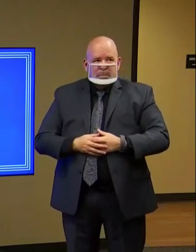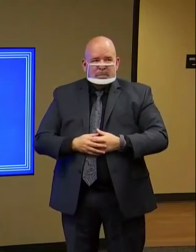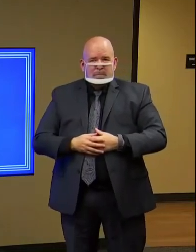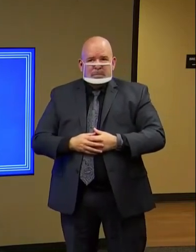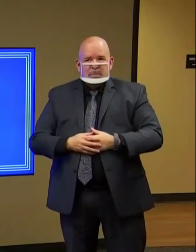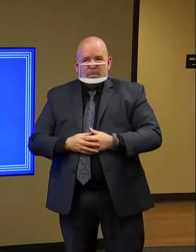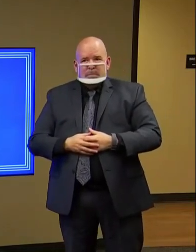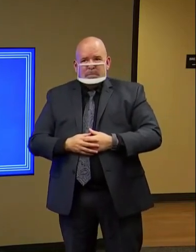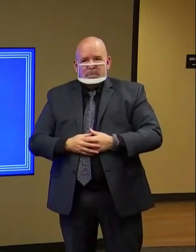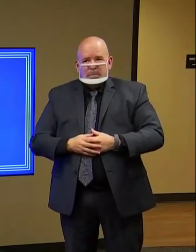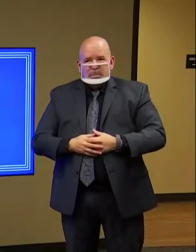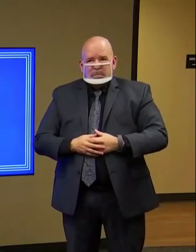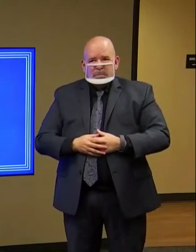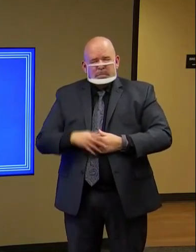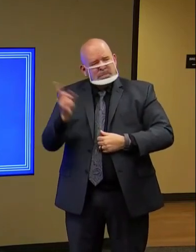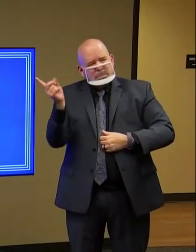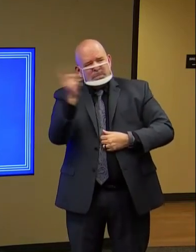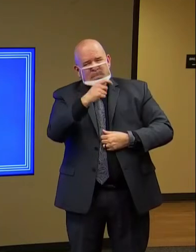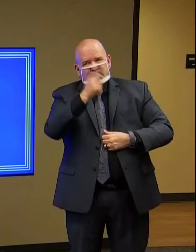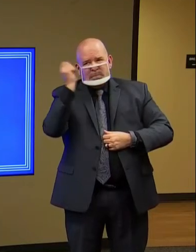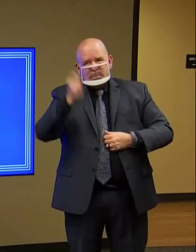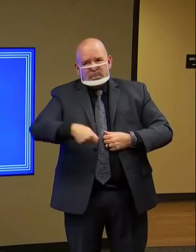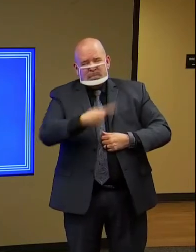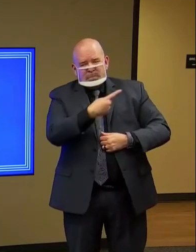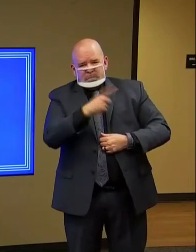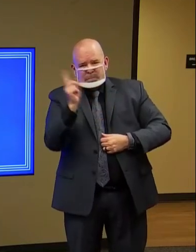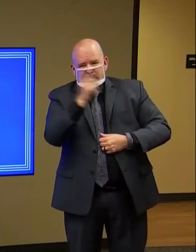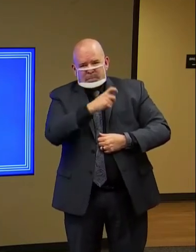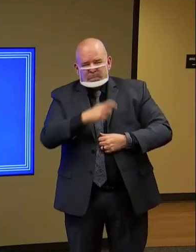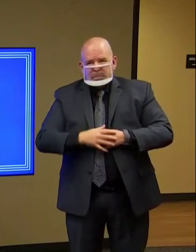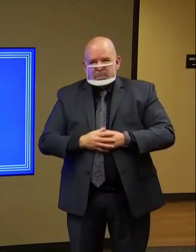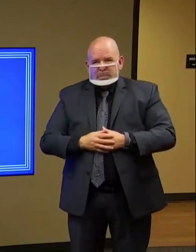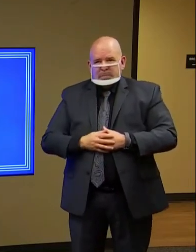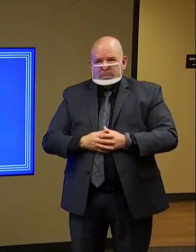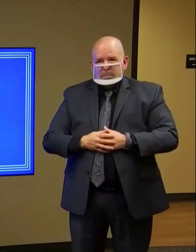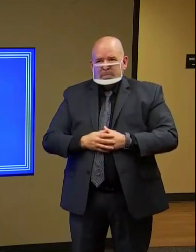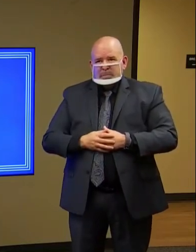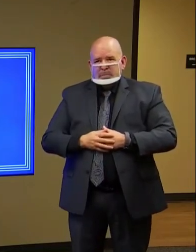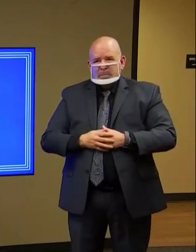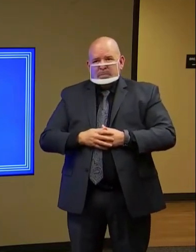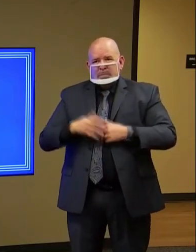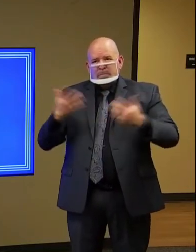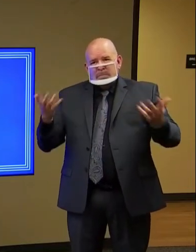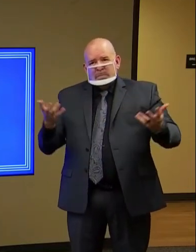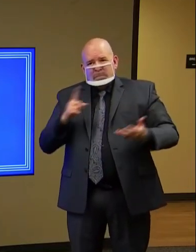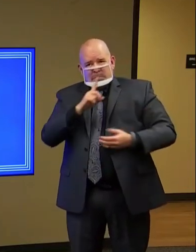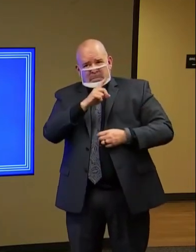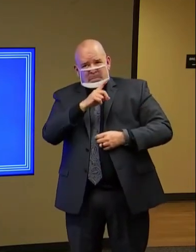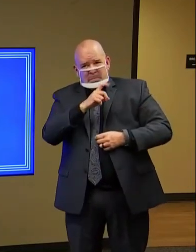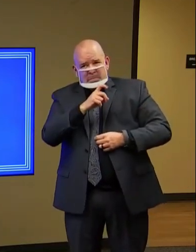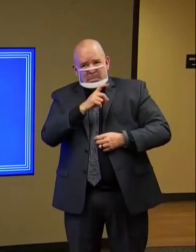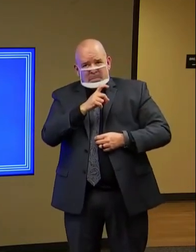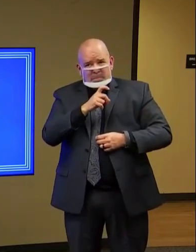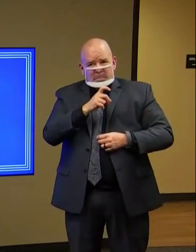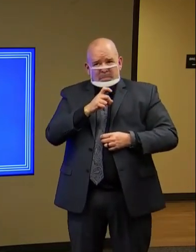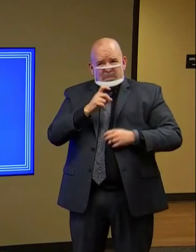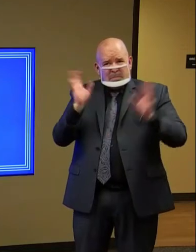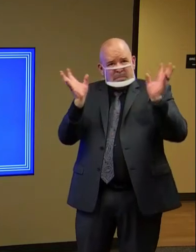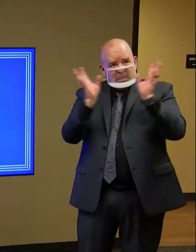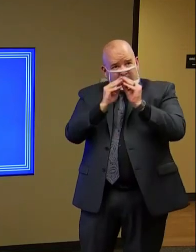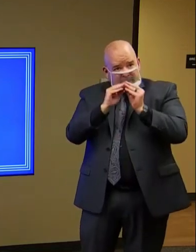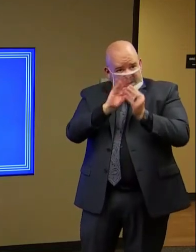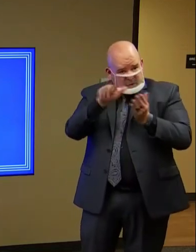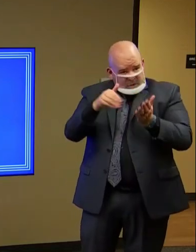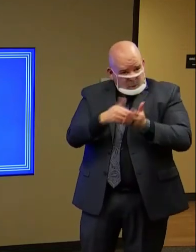would be a point that maybe considering open up the convention center as that it was planned at the